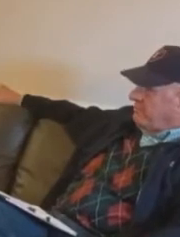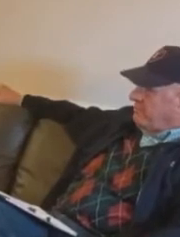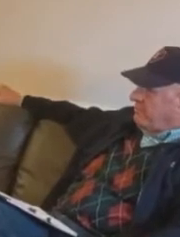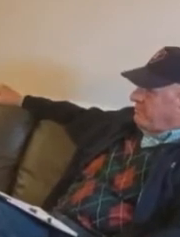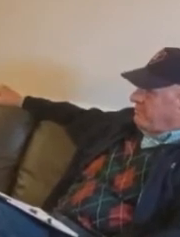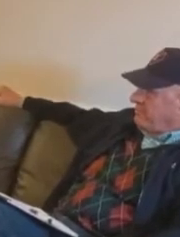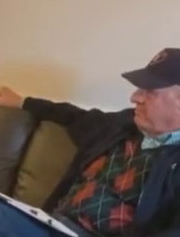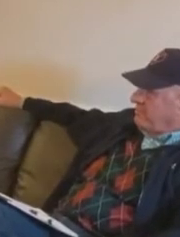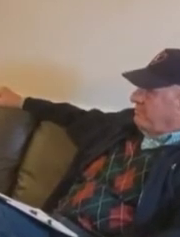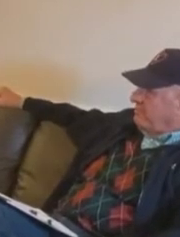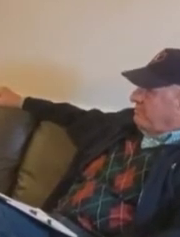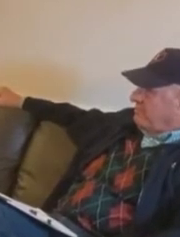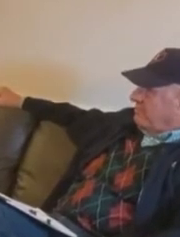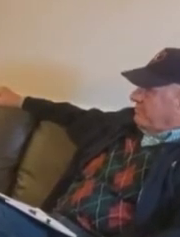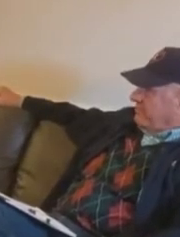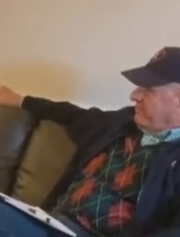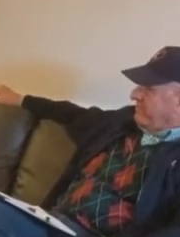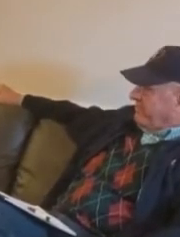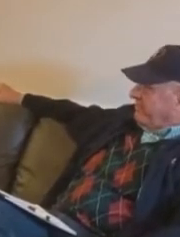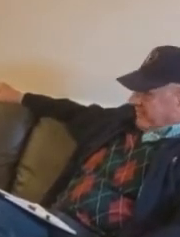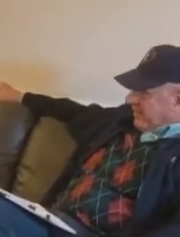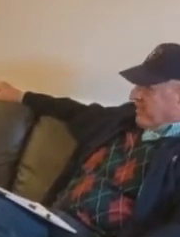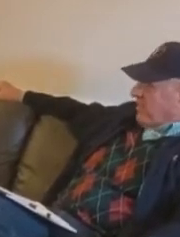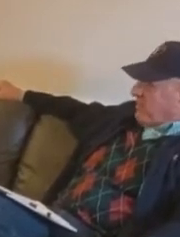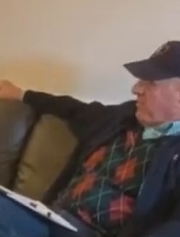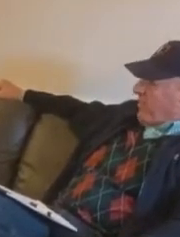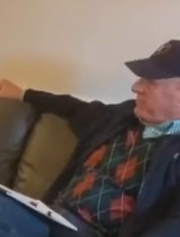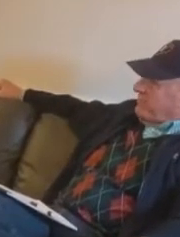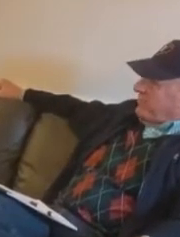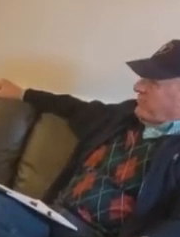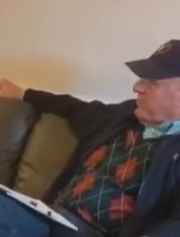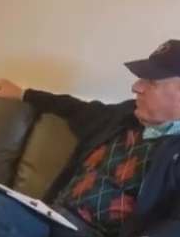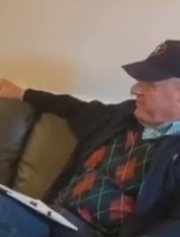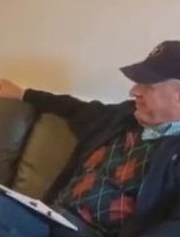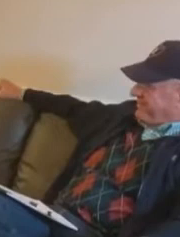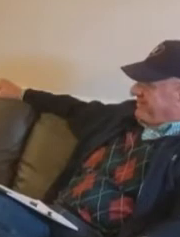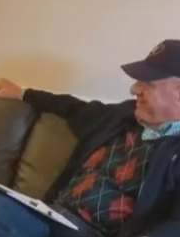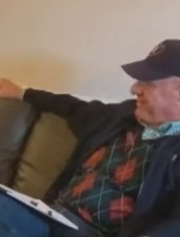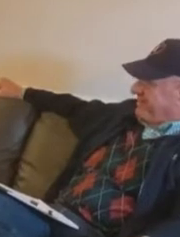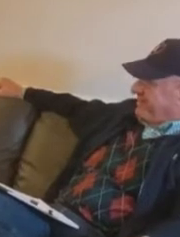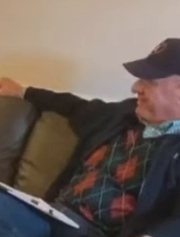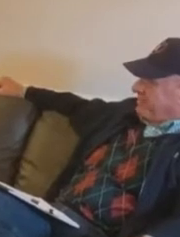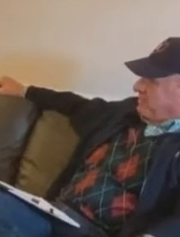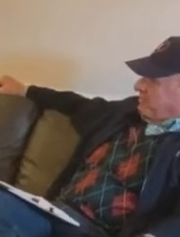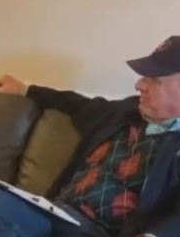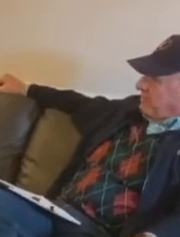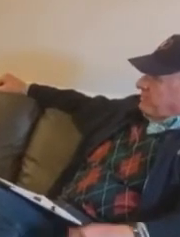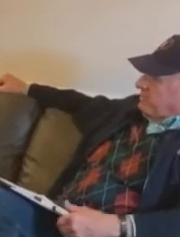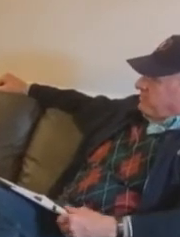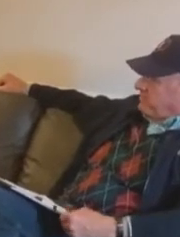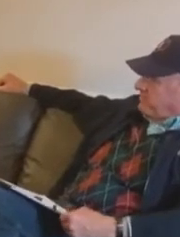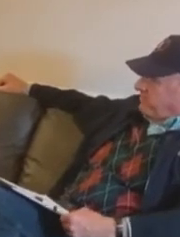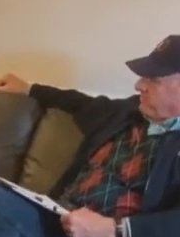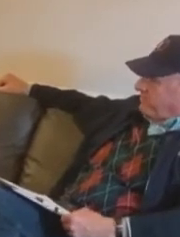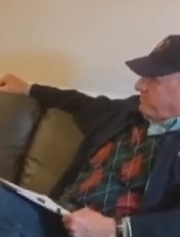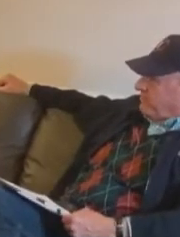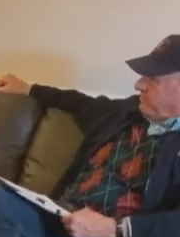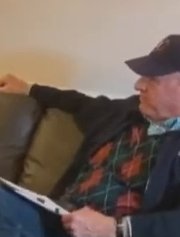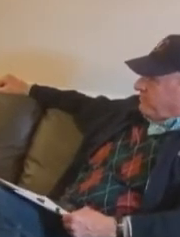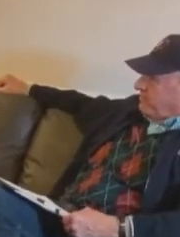Sunday with you all. So, hi Tom, how are you? I'm great. Good to see you. So, I wanted to ask